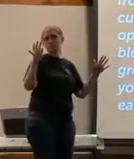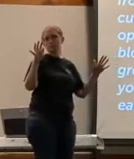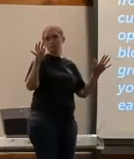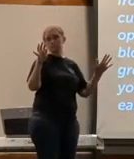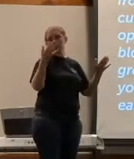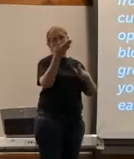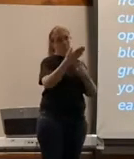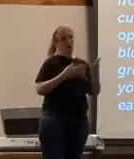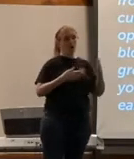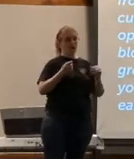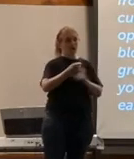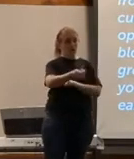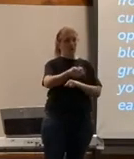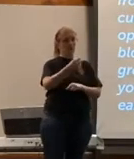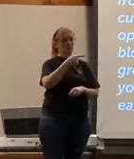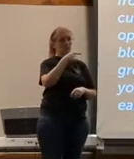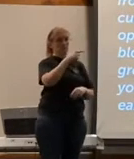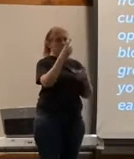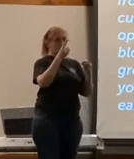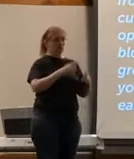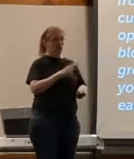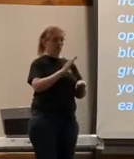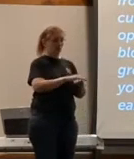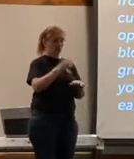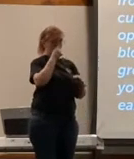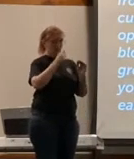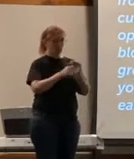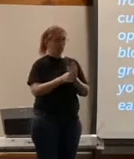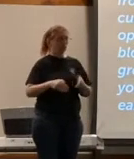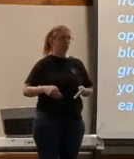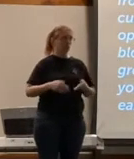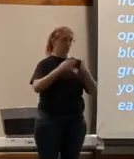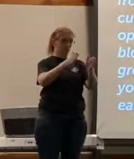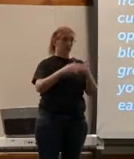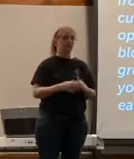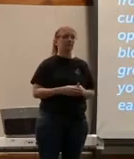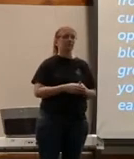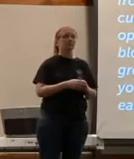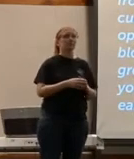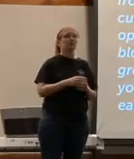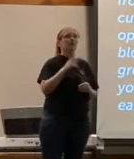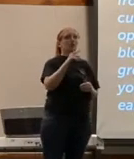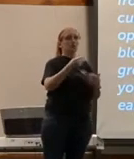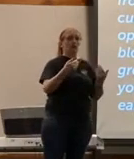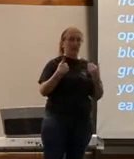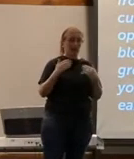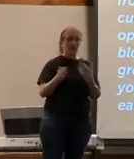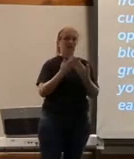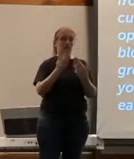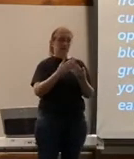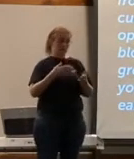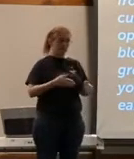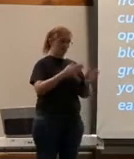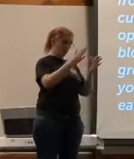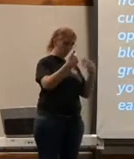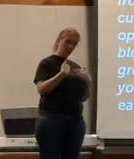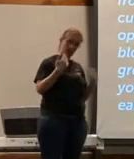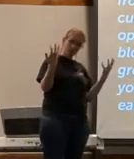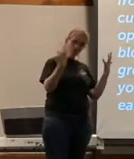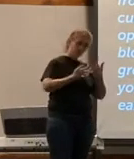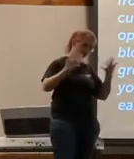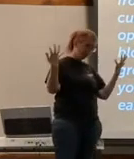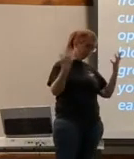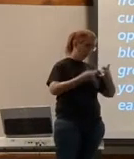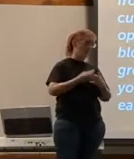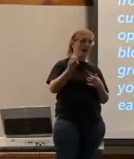part of the consequences that you decided on Hidden Street. You have it on Easy Street. Remember Easy Street? Woo!